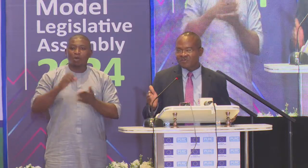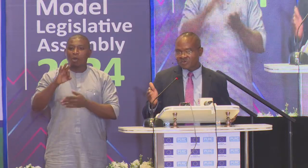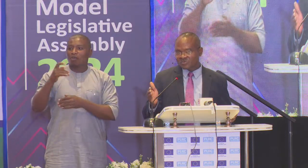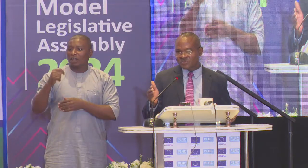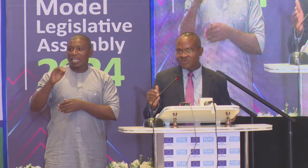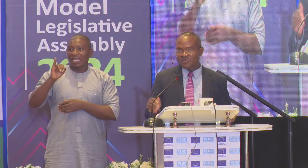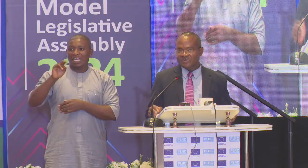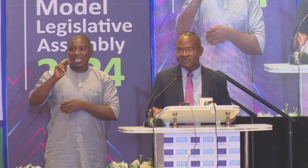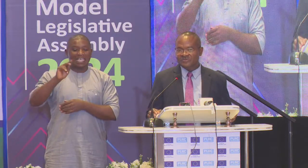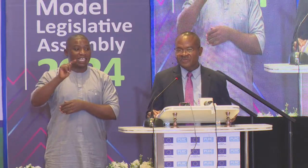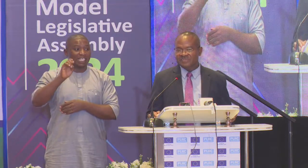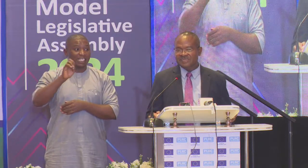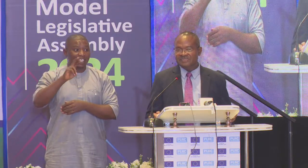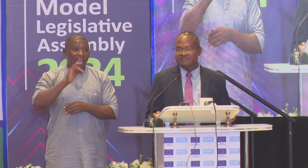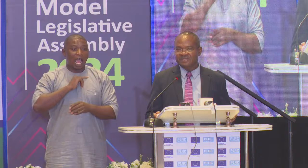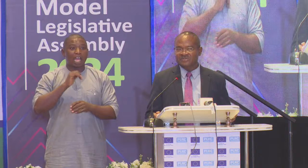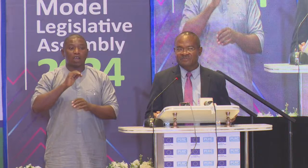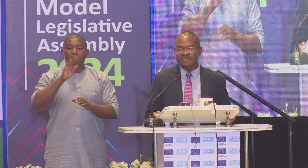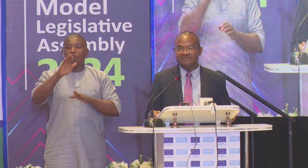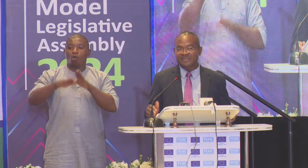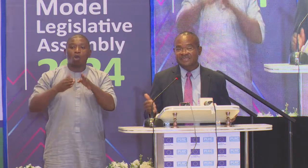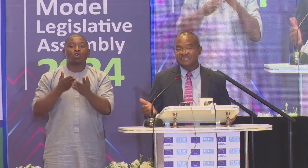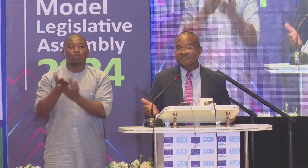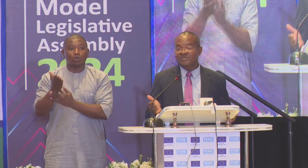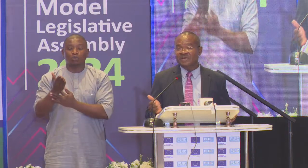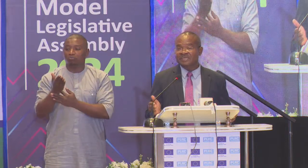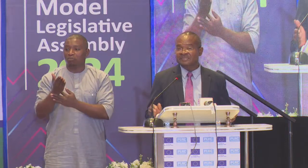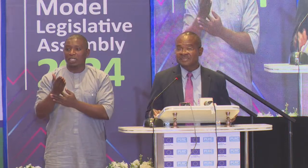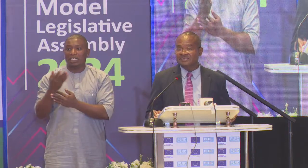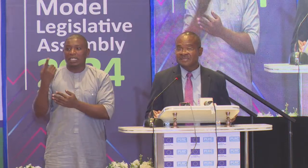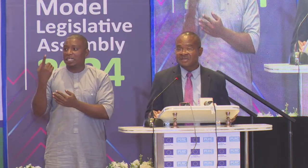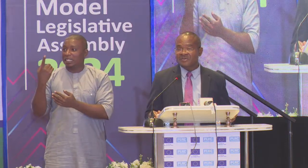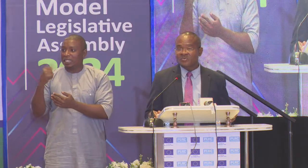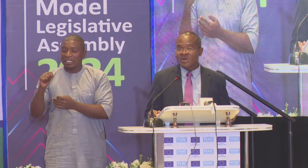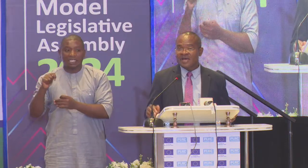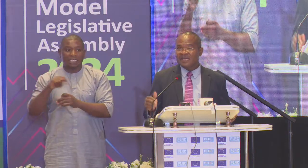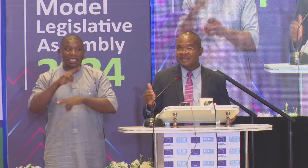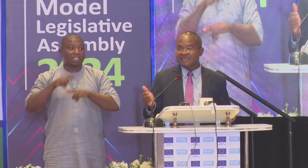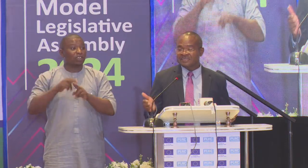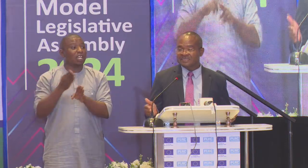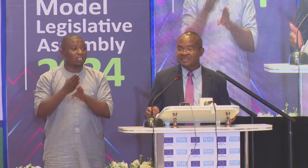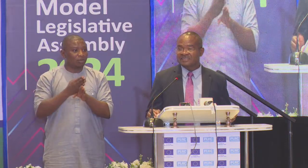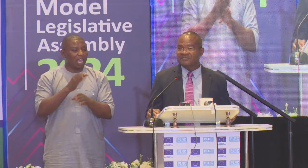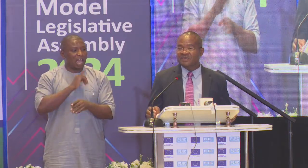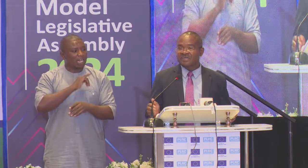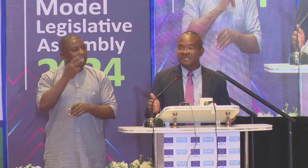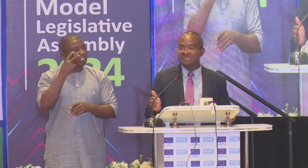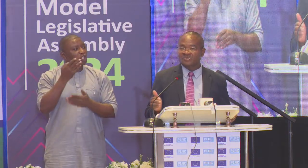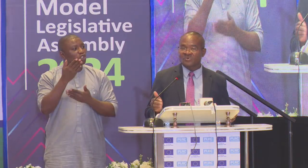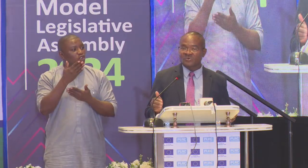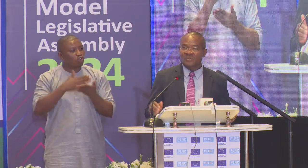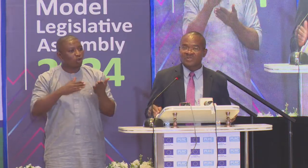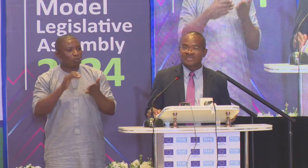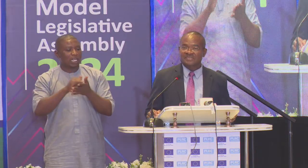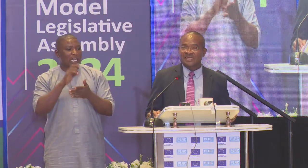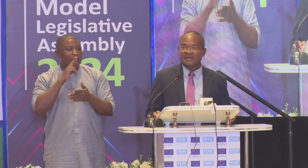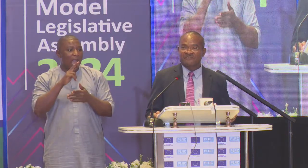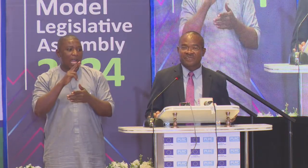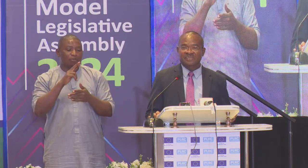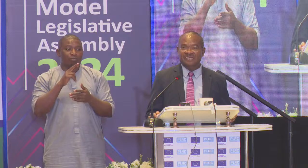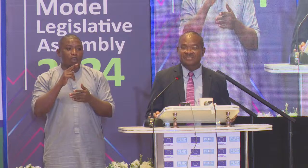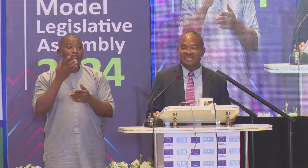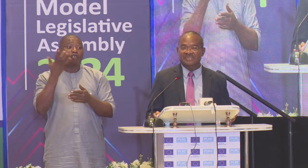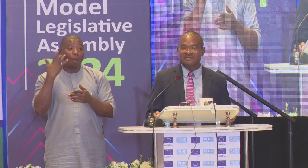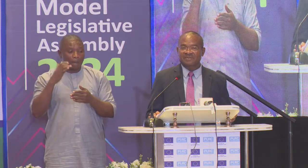walk through the corridors of National Assembly sometimes and I see former interns who are either legislative aides or staff